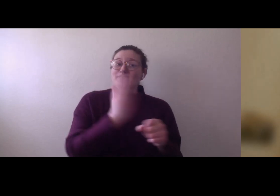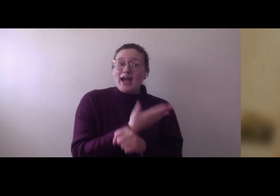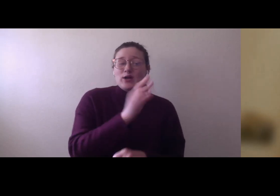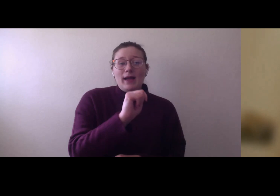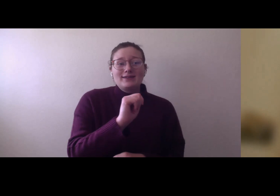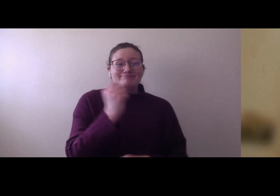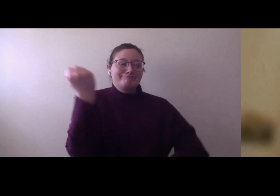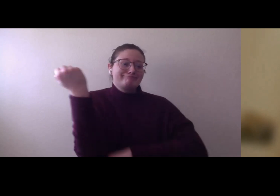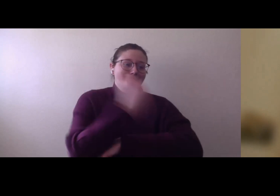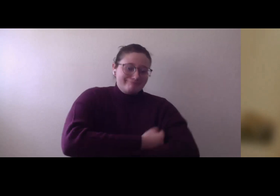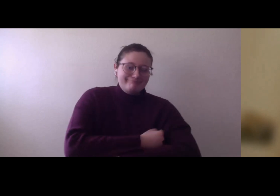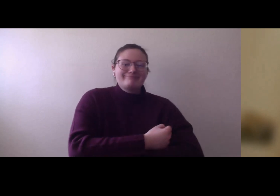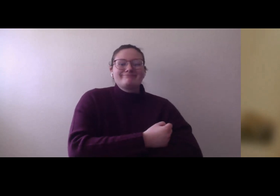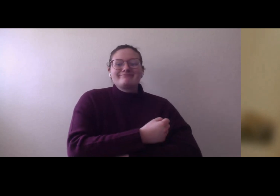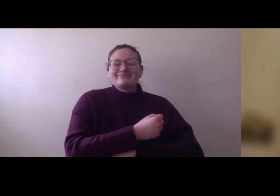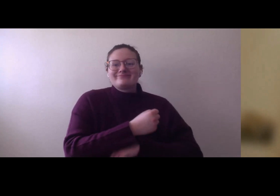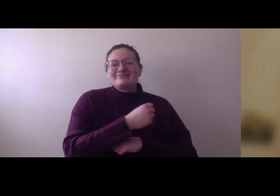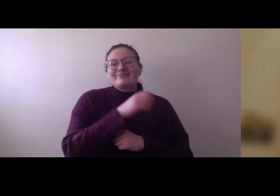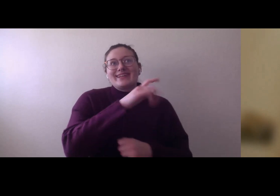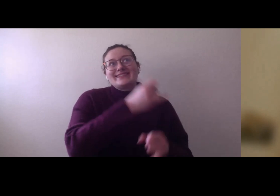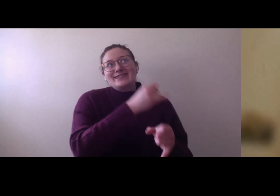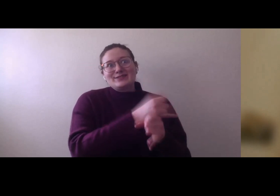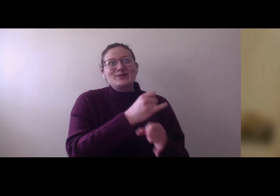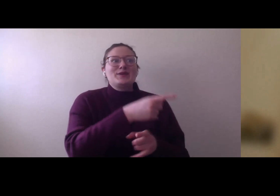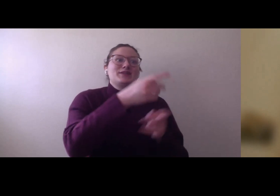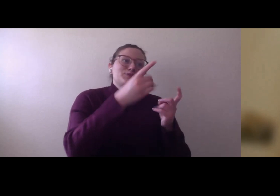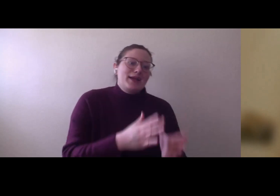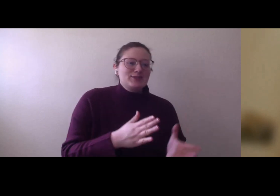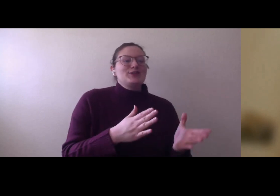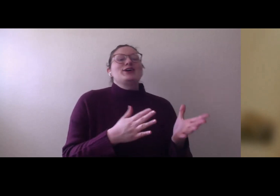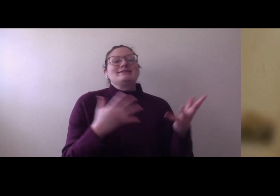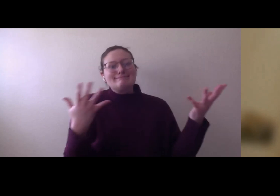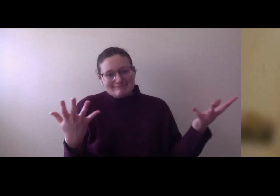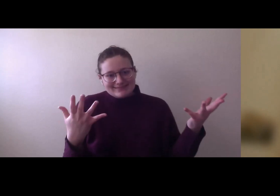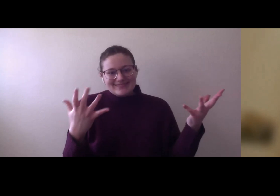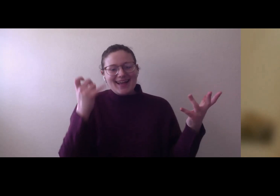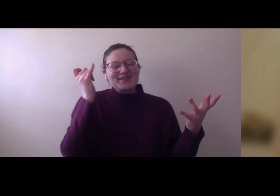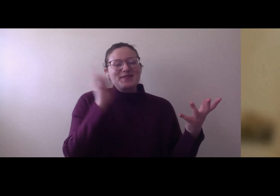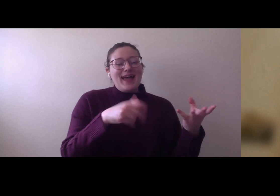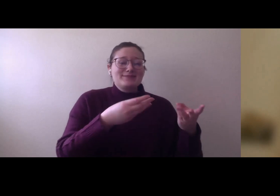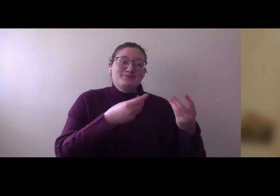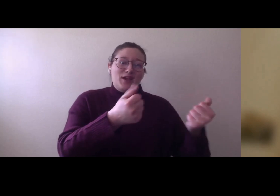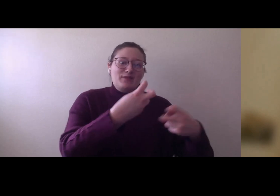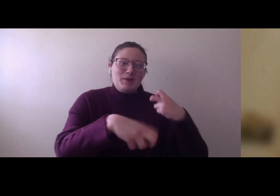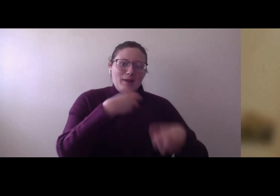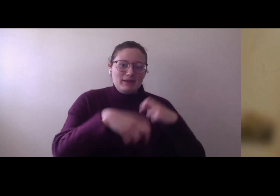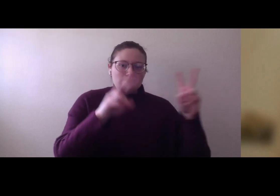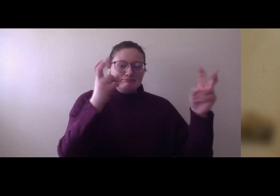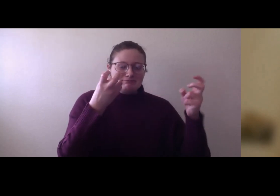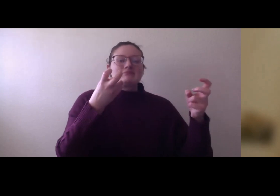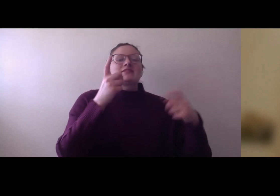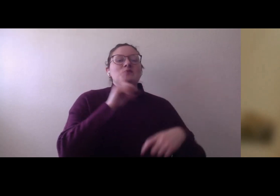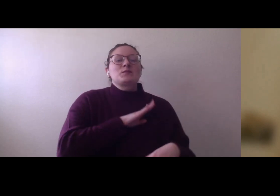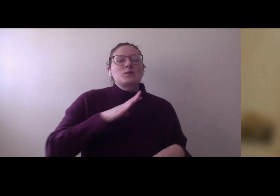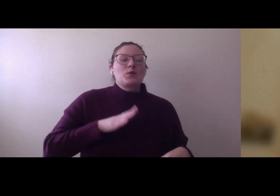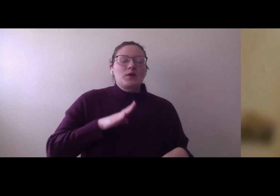down the institute where he was the director. Yes. So that kind of solved the problem of the board of